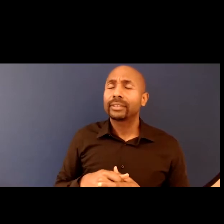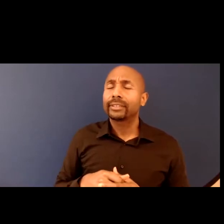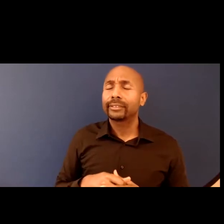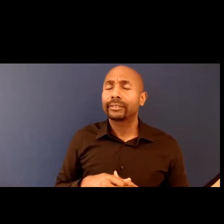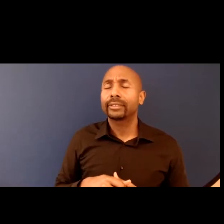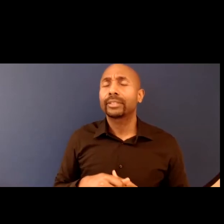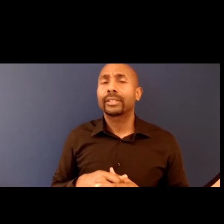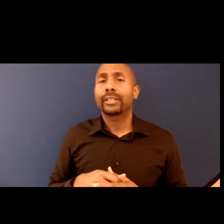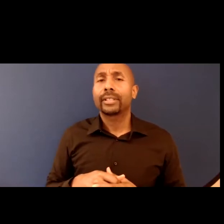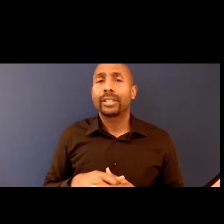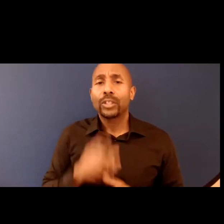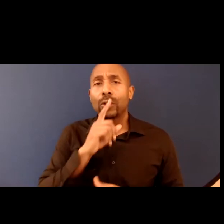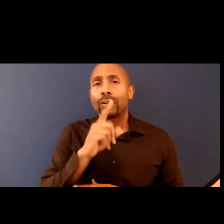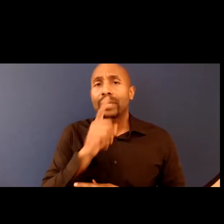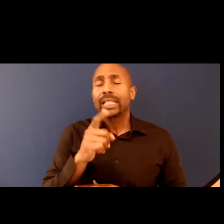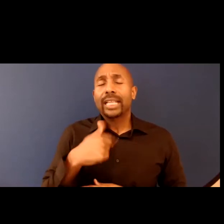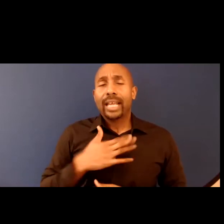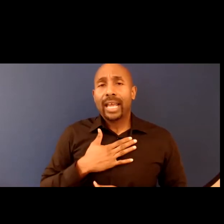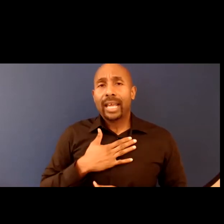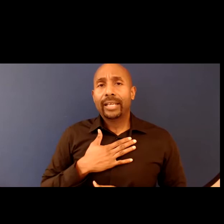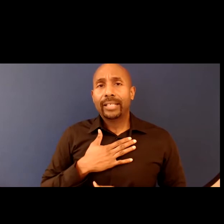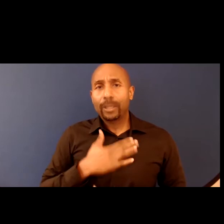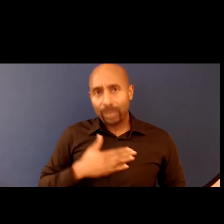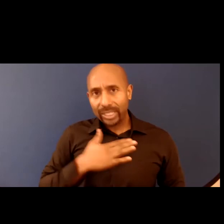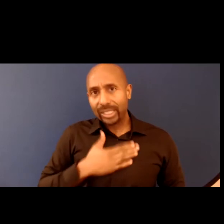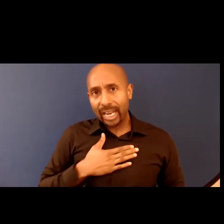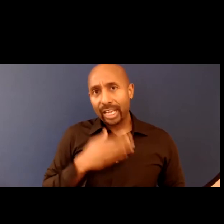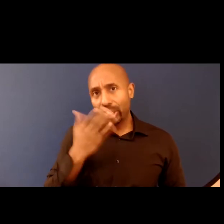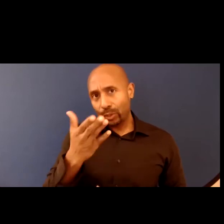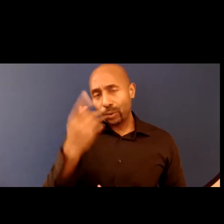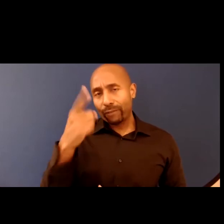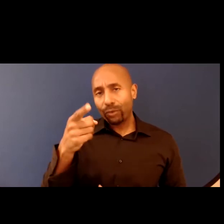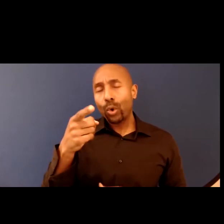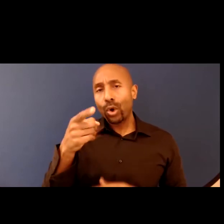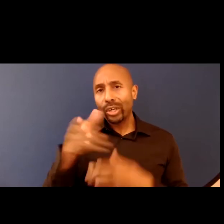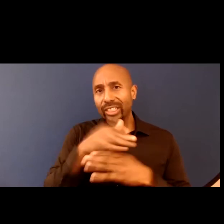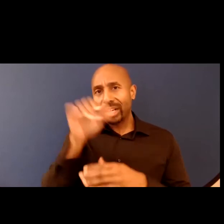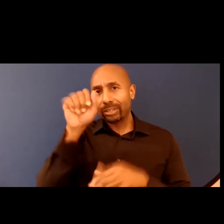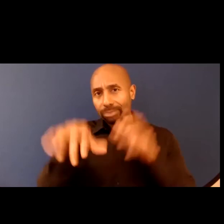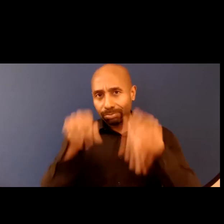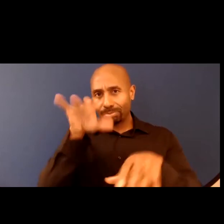And so I really, really appreciate you for dropping those bars.